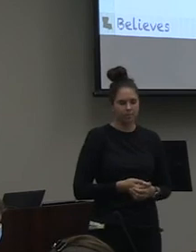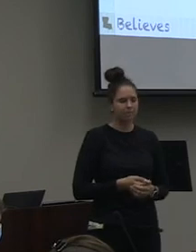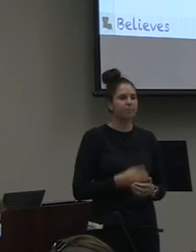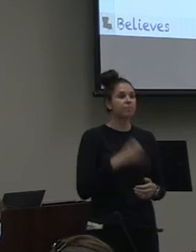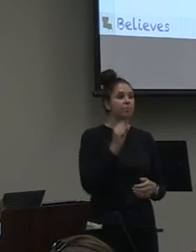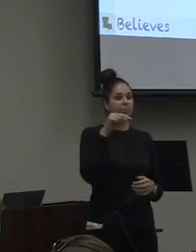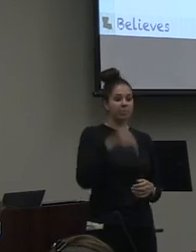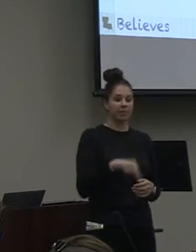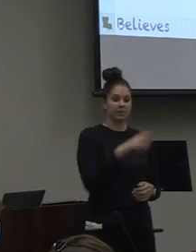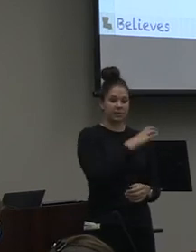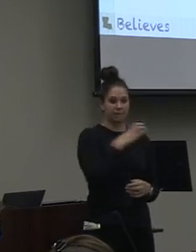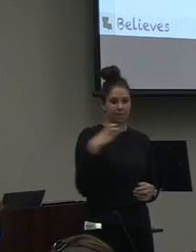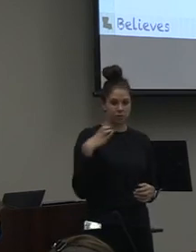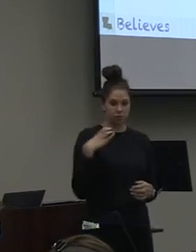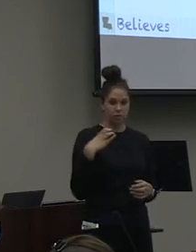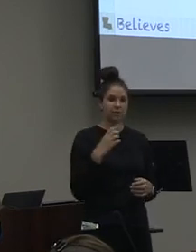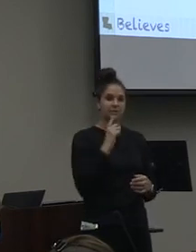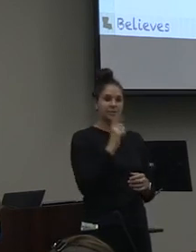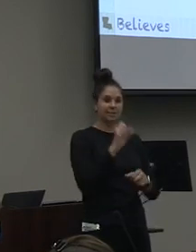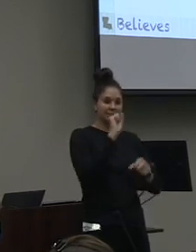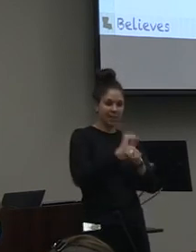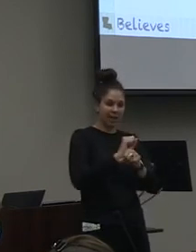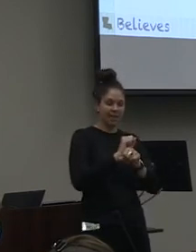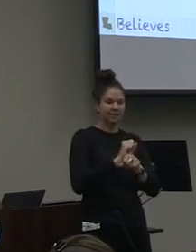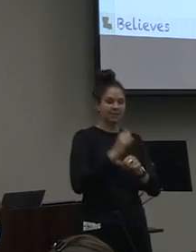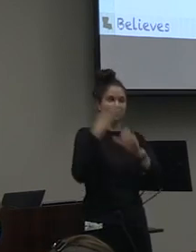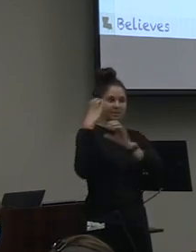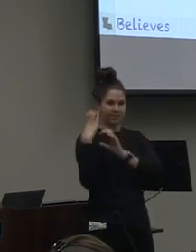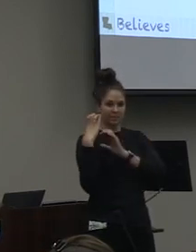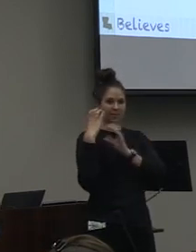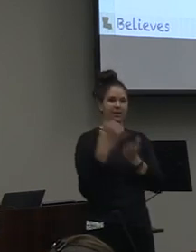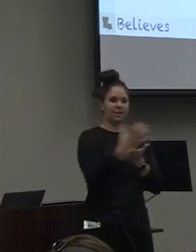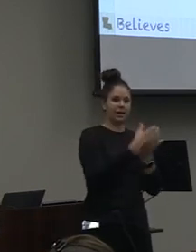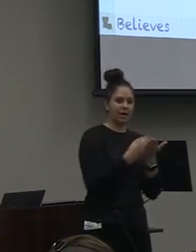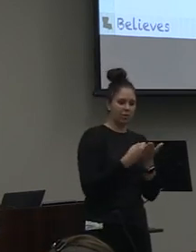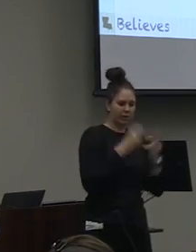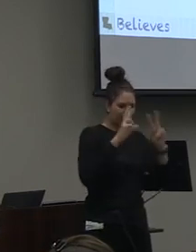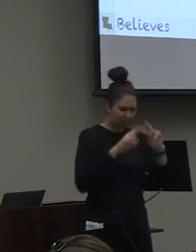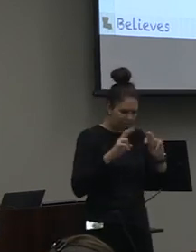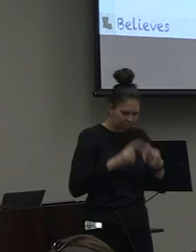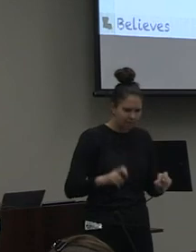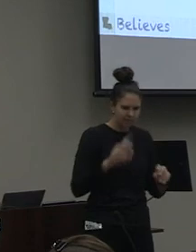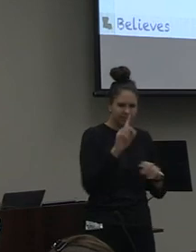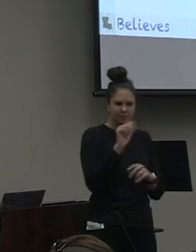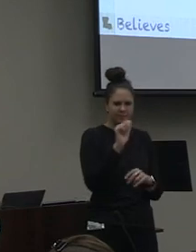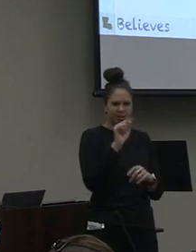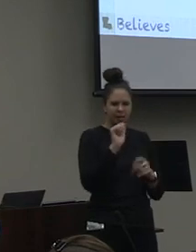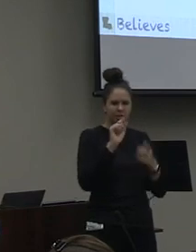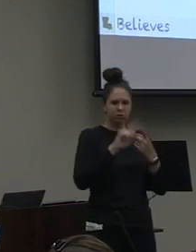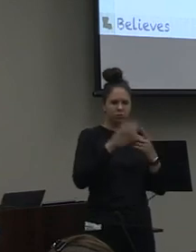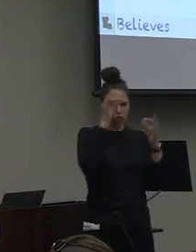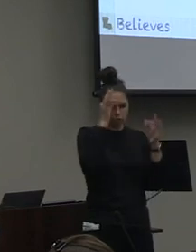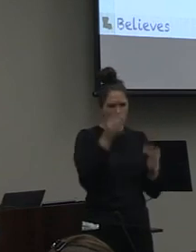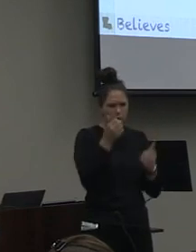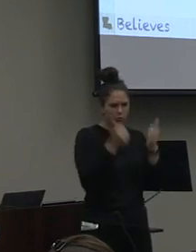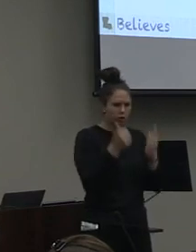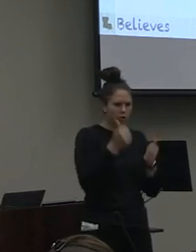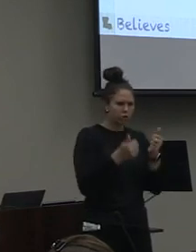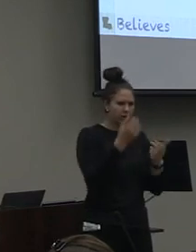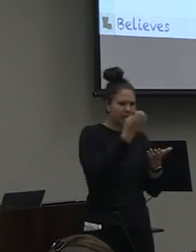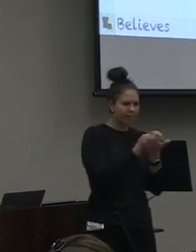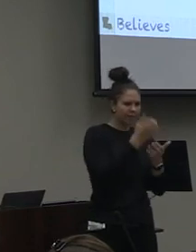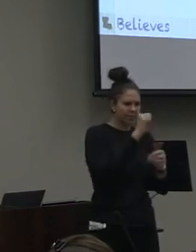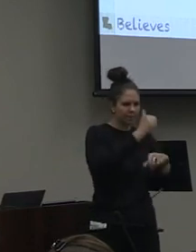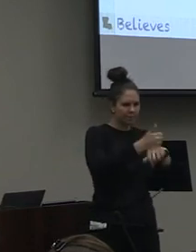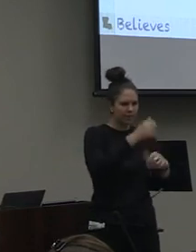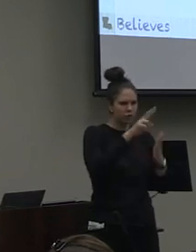So this commission is tasked with gathering and analyzing data to determine which evidence-based reading